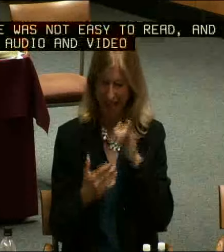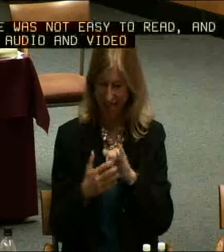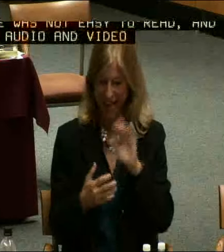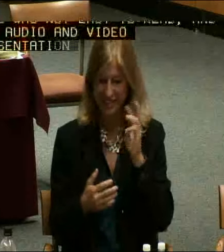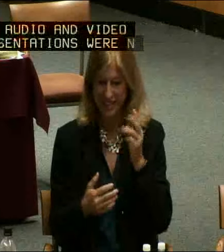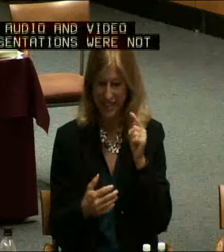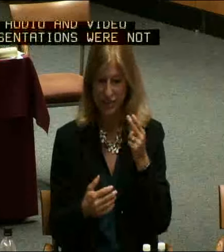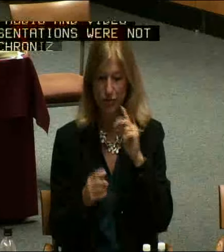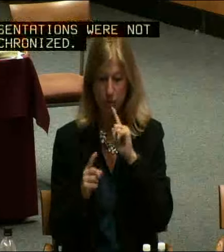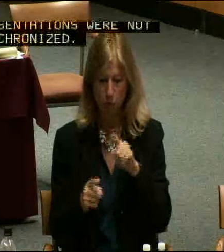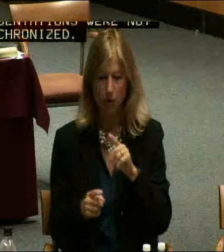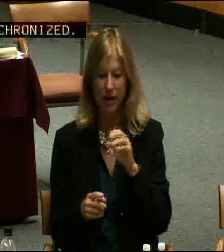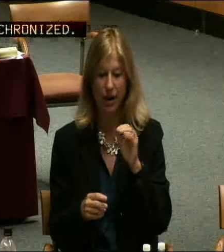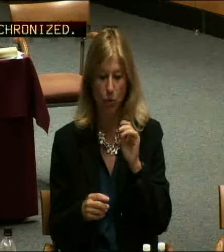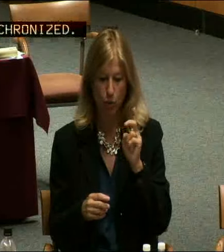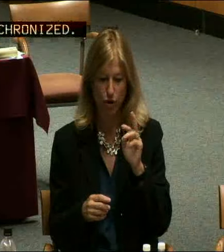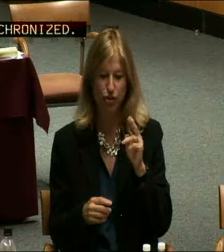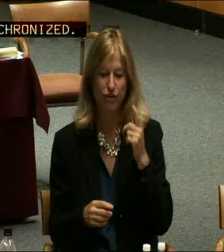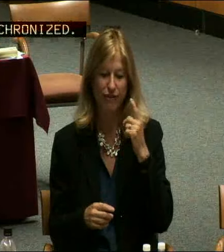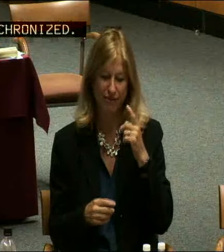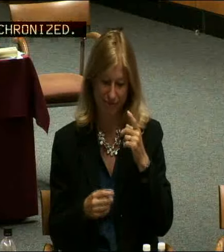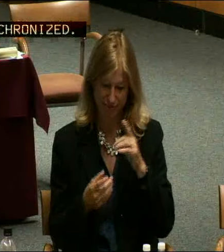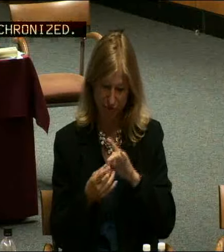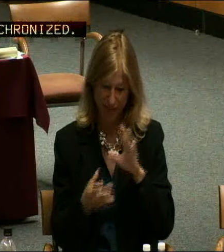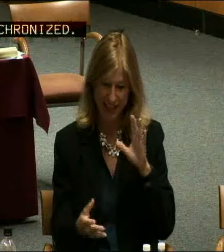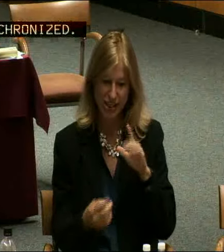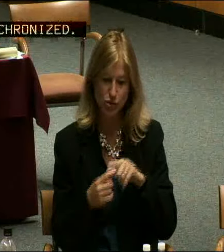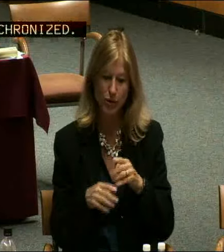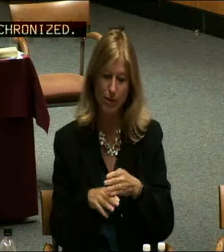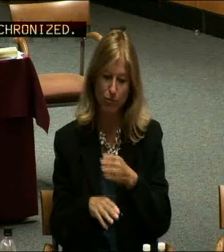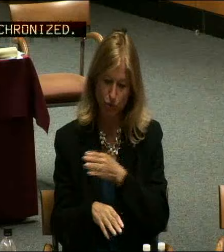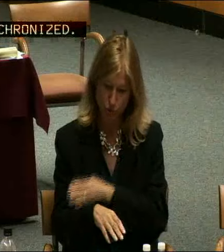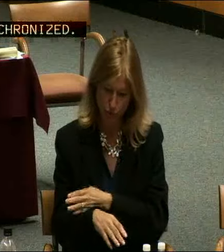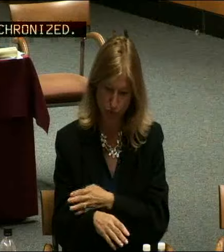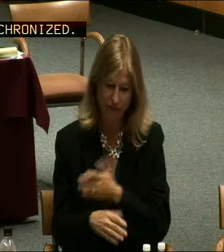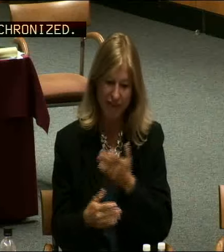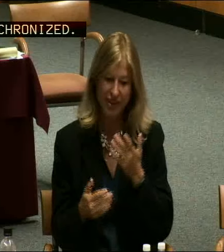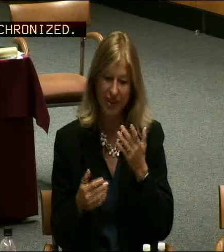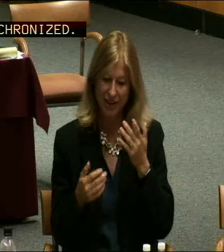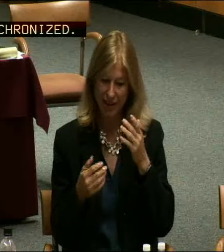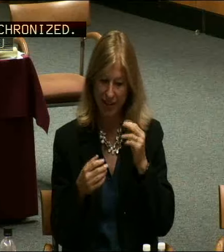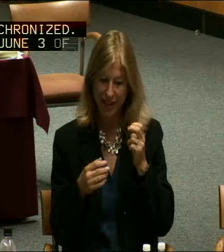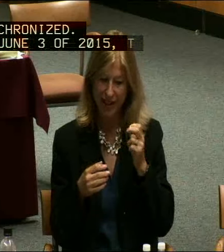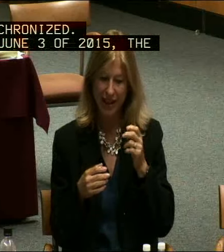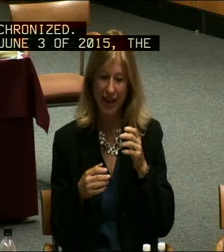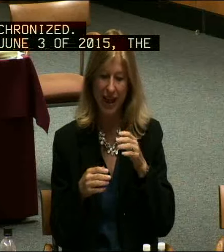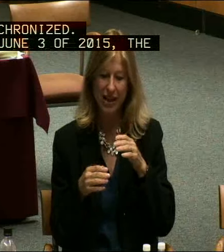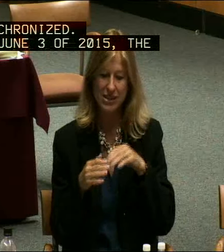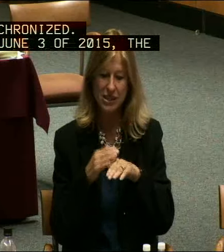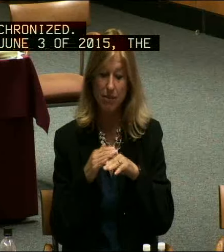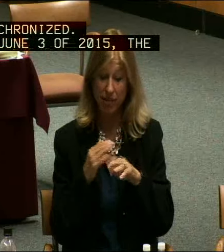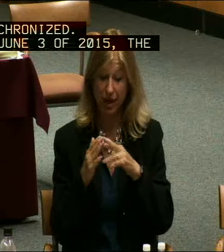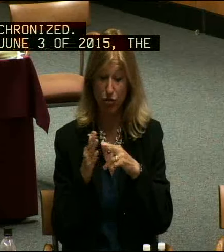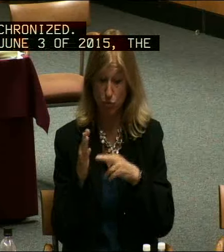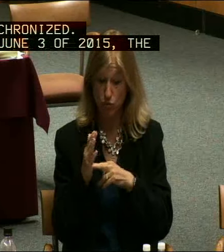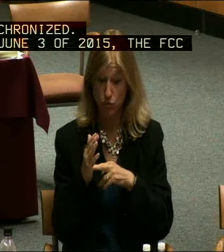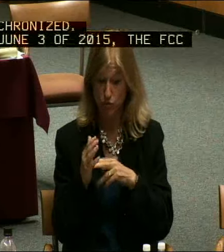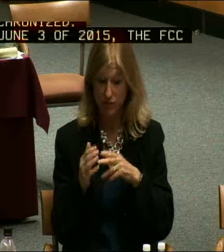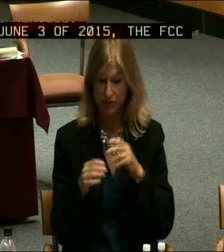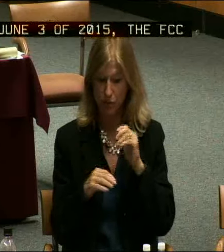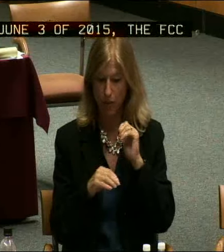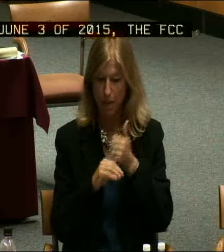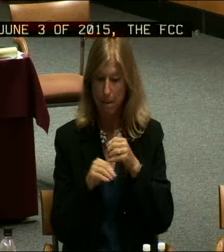On June 3rd of 2015, the FCC released a sixth report and order to improve the operation of